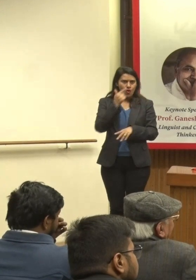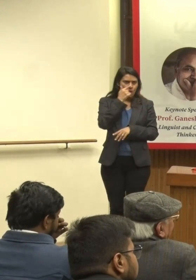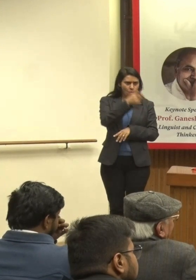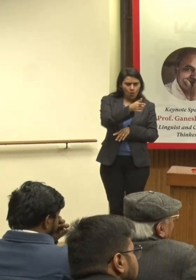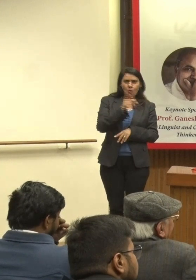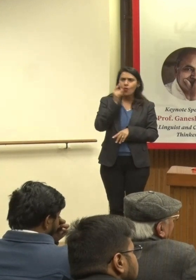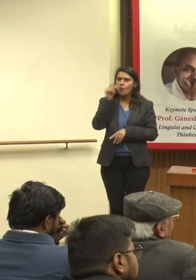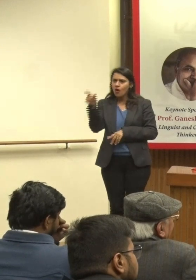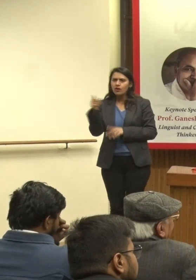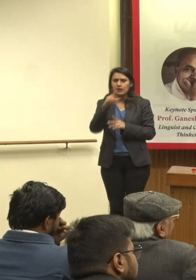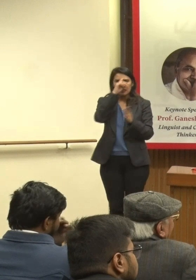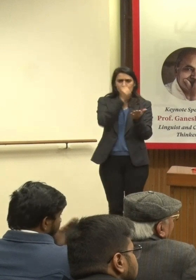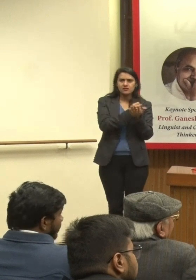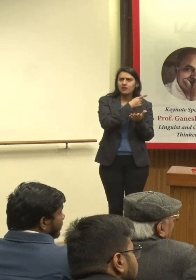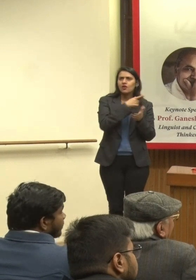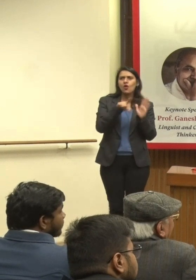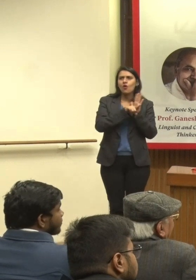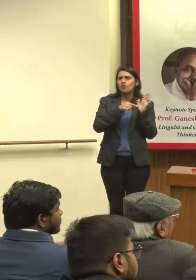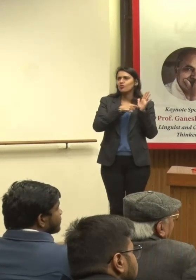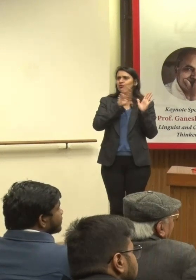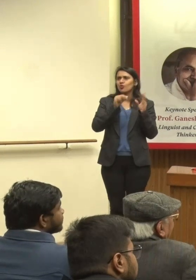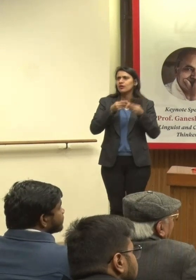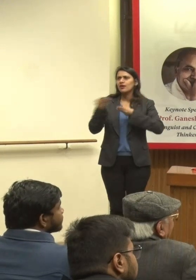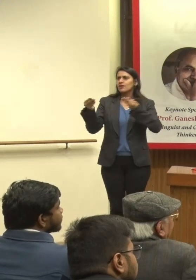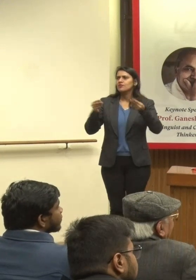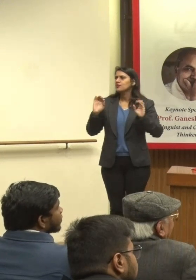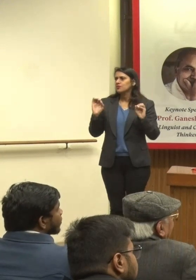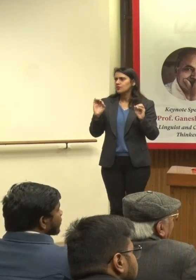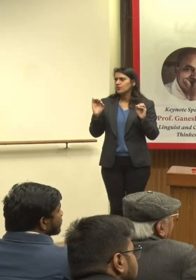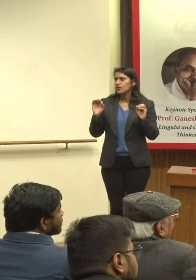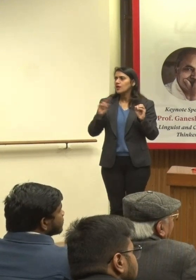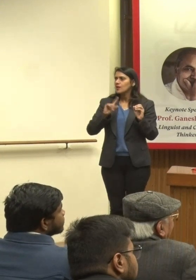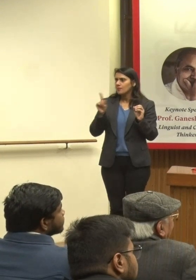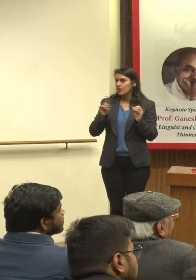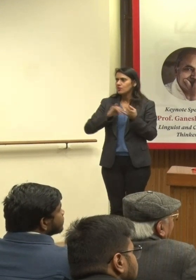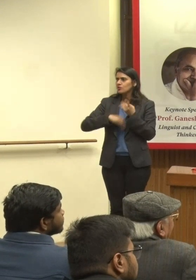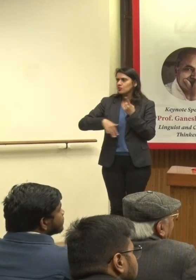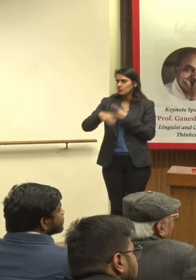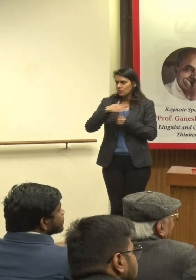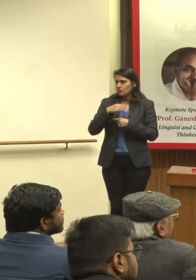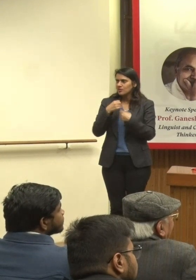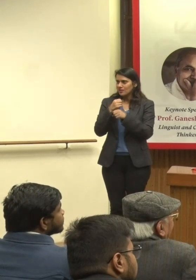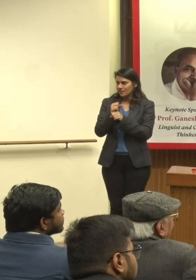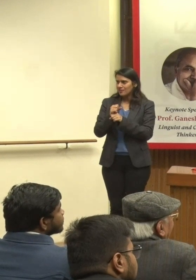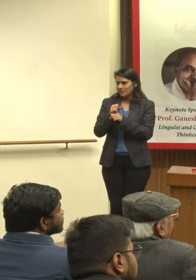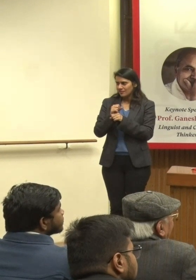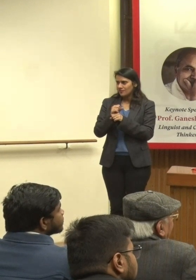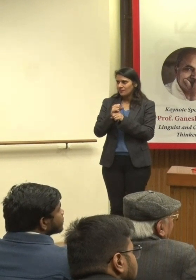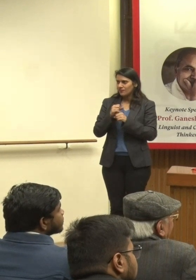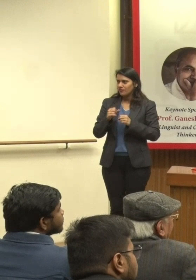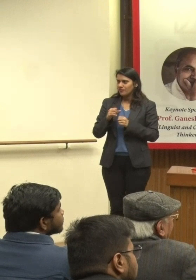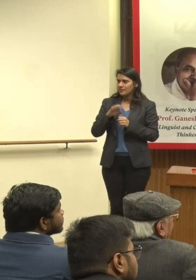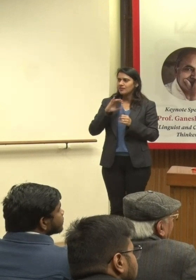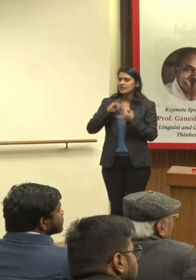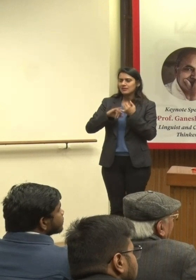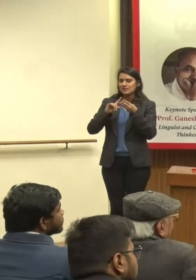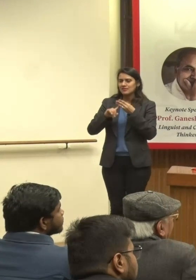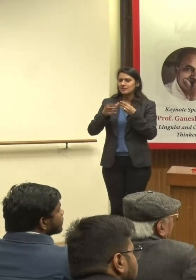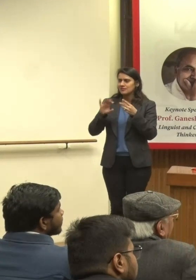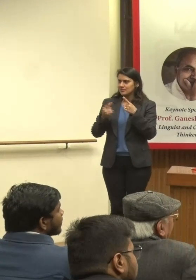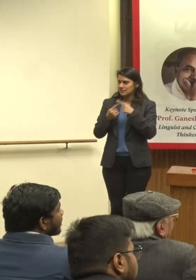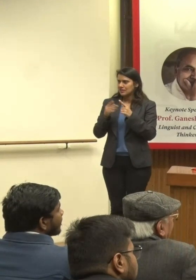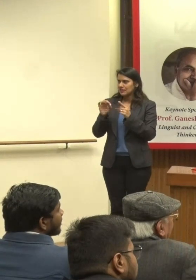law. But a new social category did get created